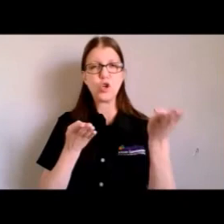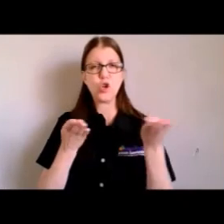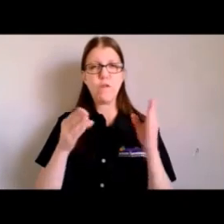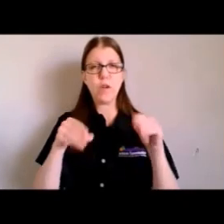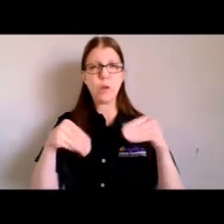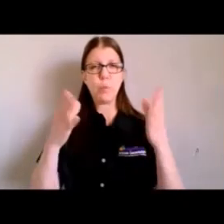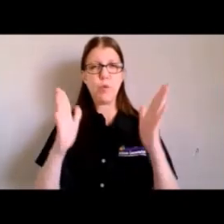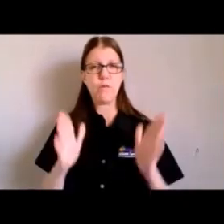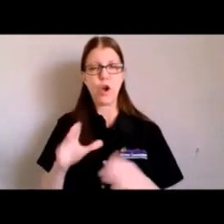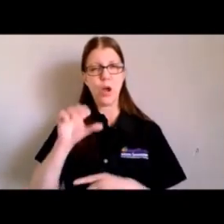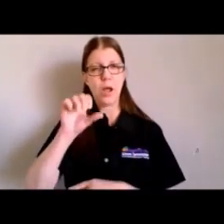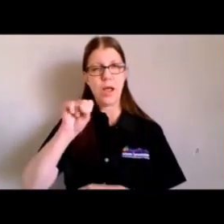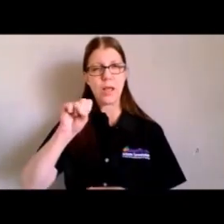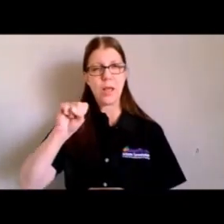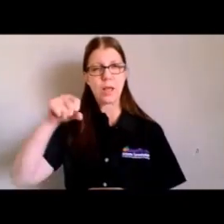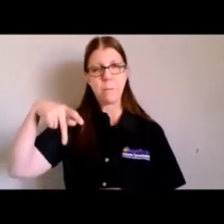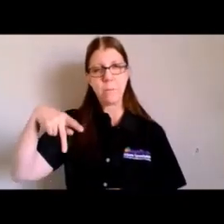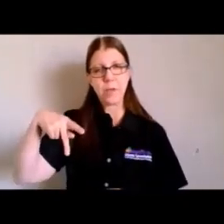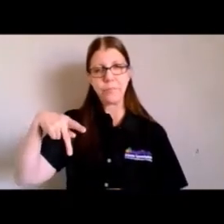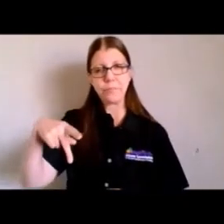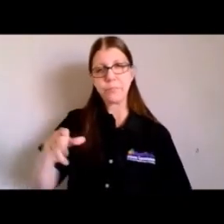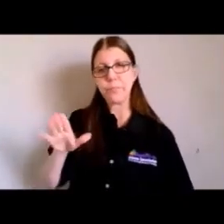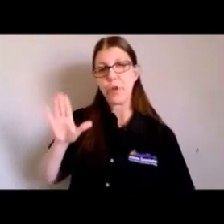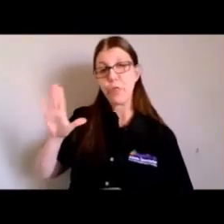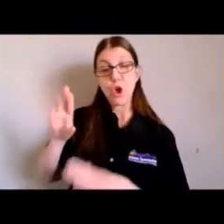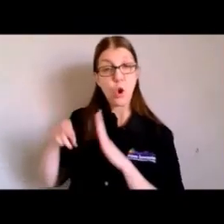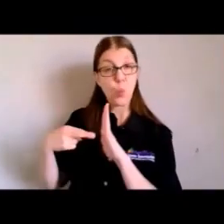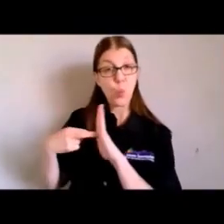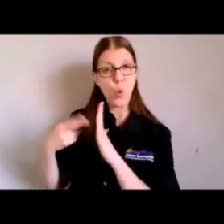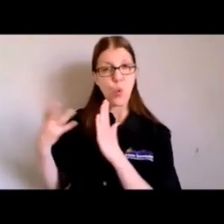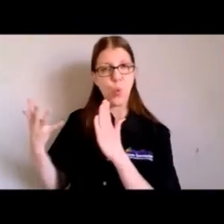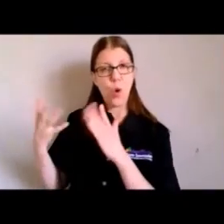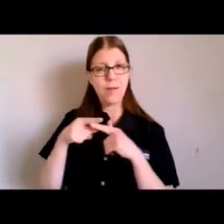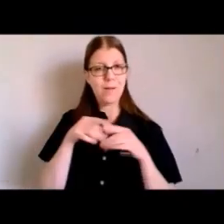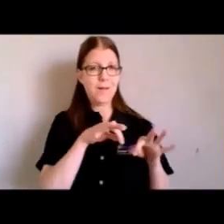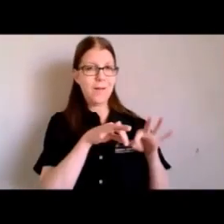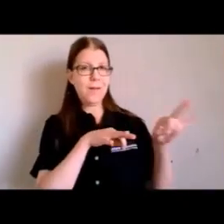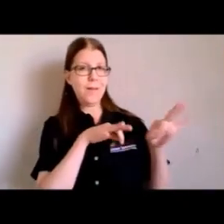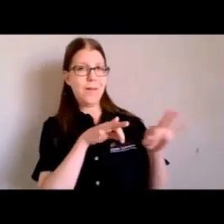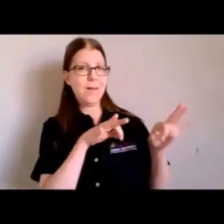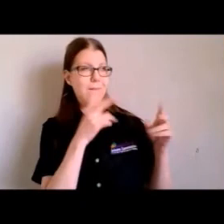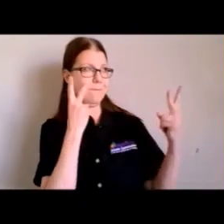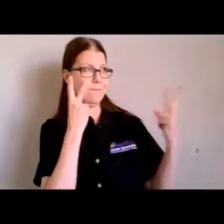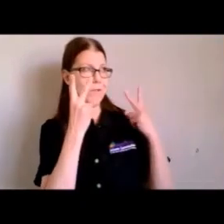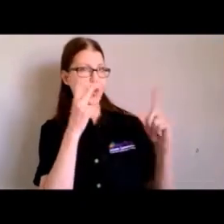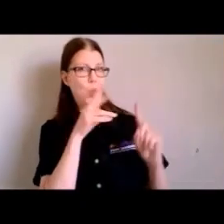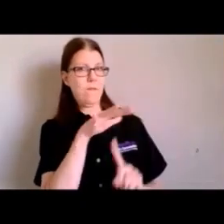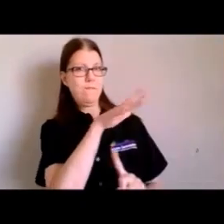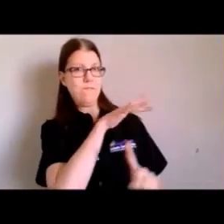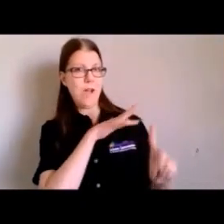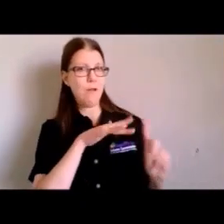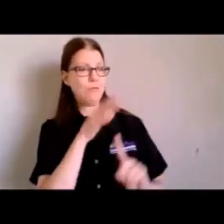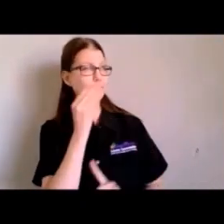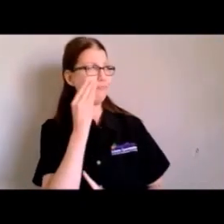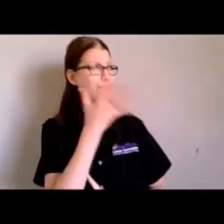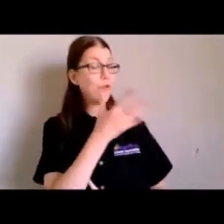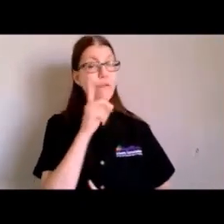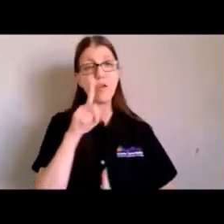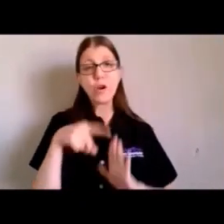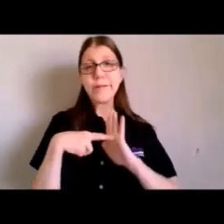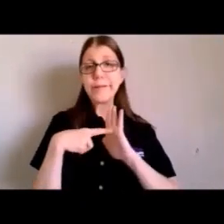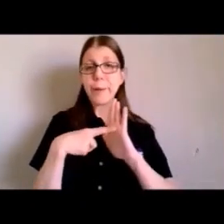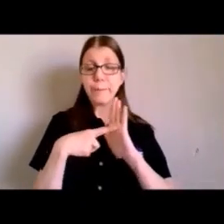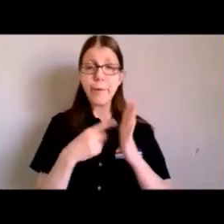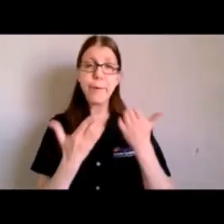in a noisy environment, they will rely on a support service provider. And the role of the support service